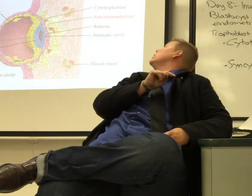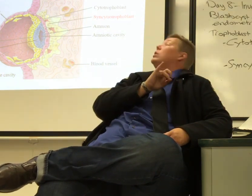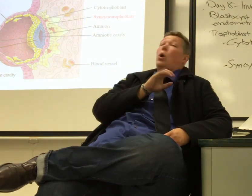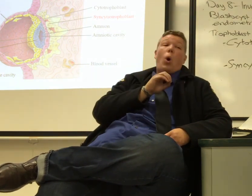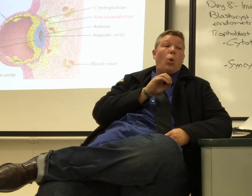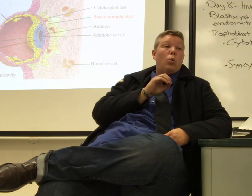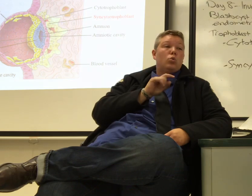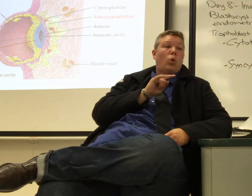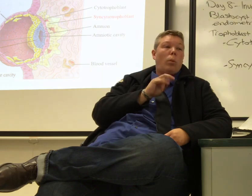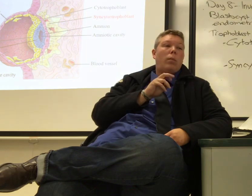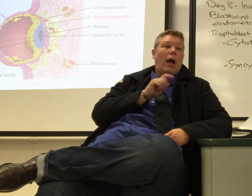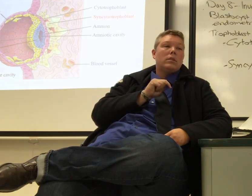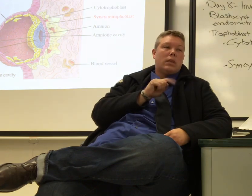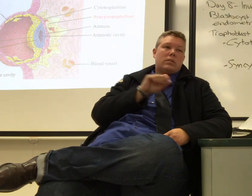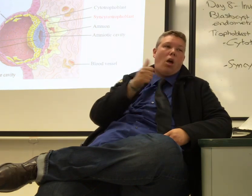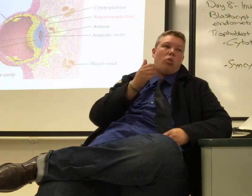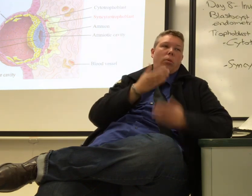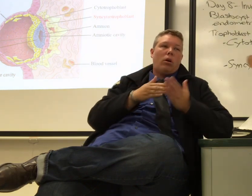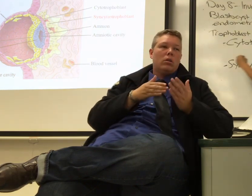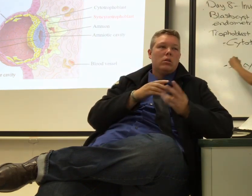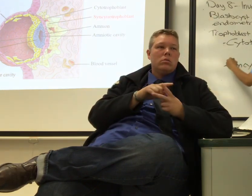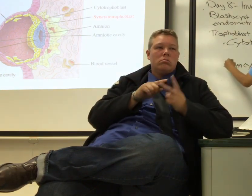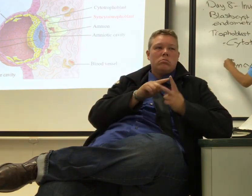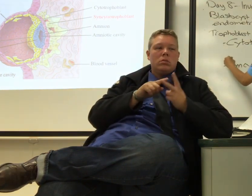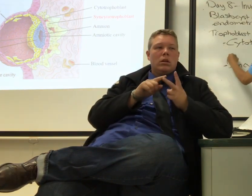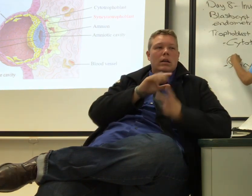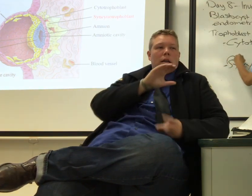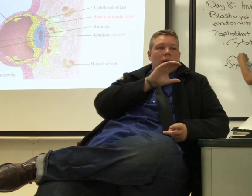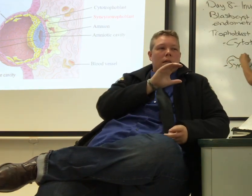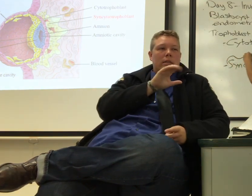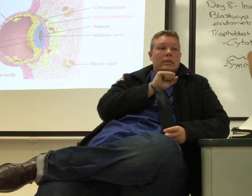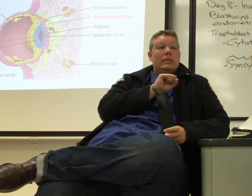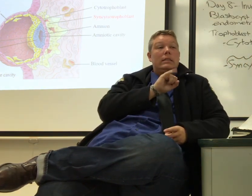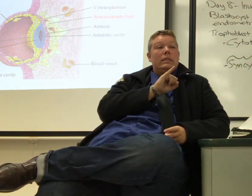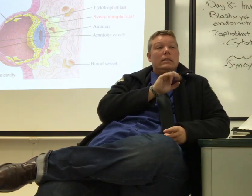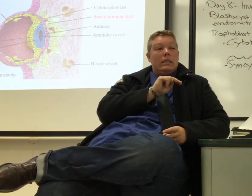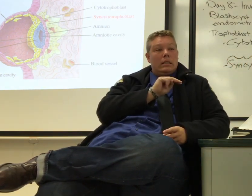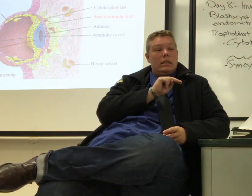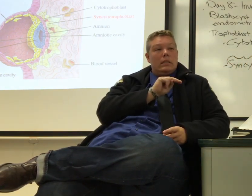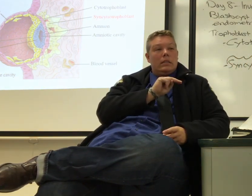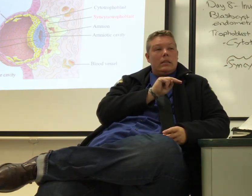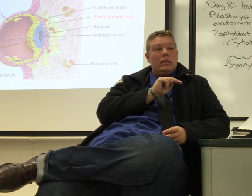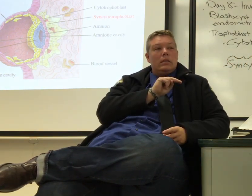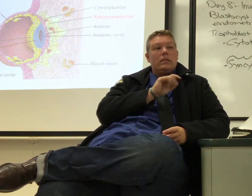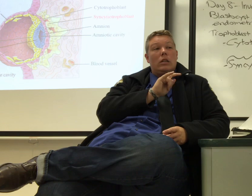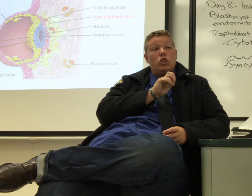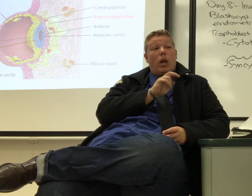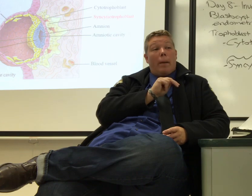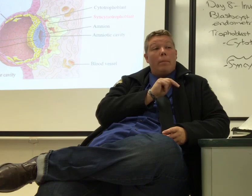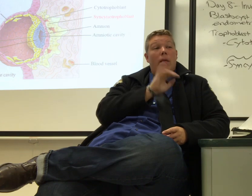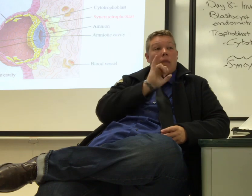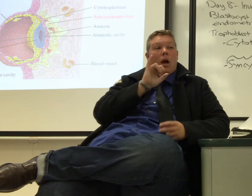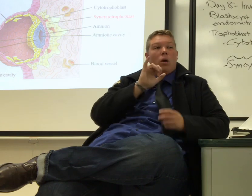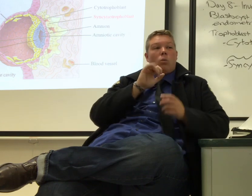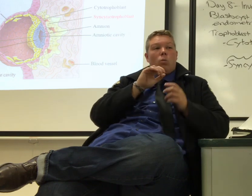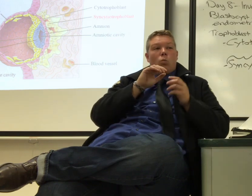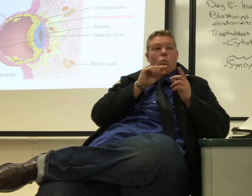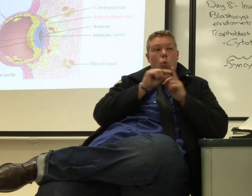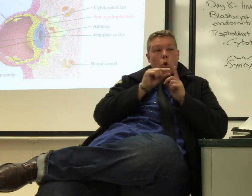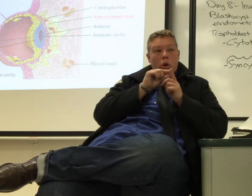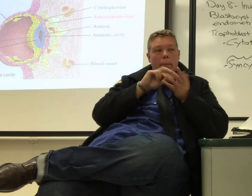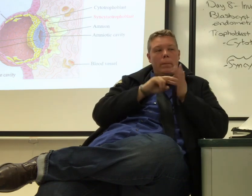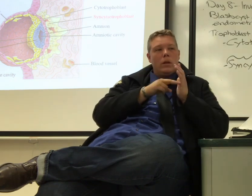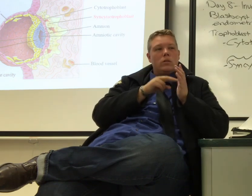What happens is, well, what you should know is that a syncytium, that word root, it means fused